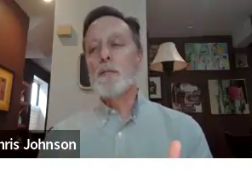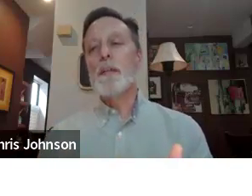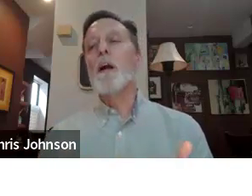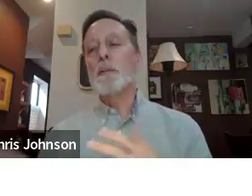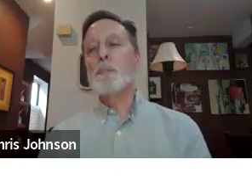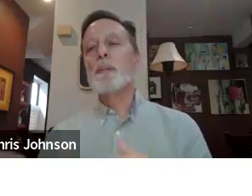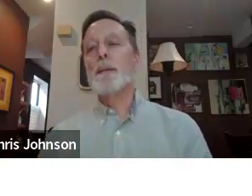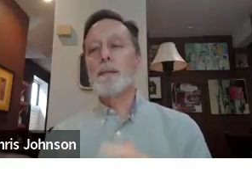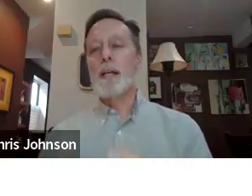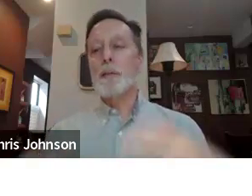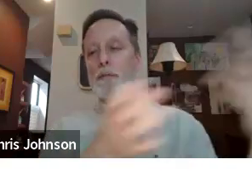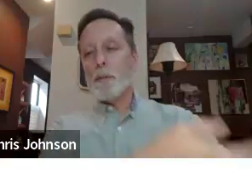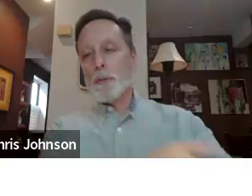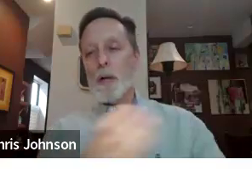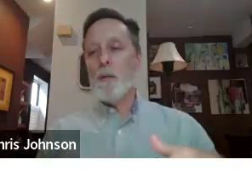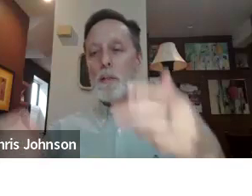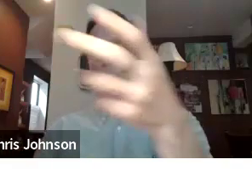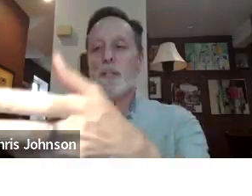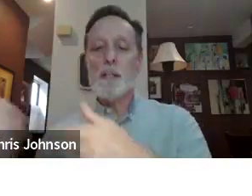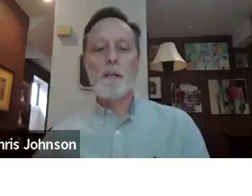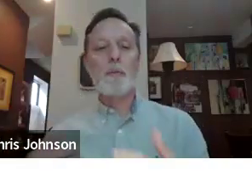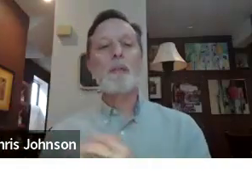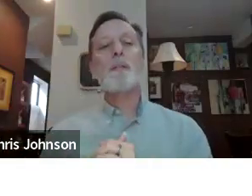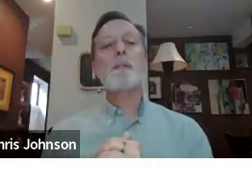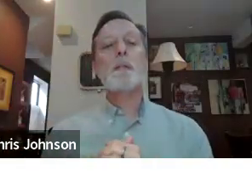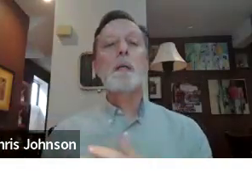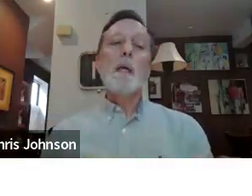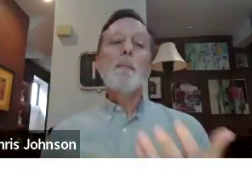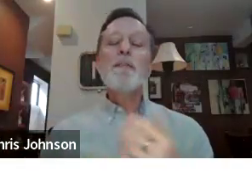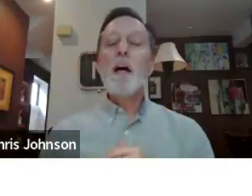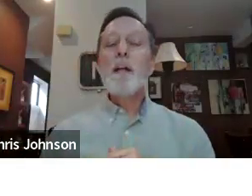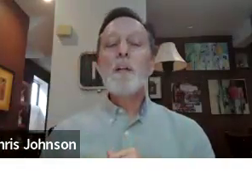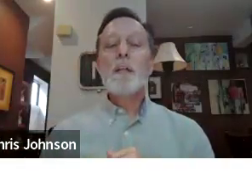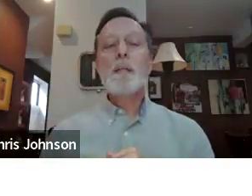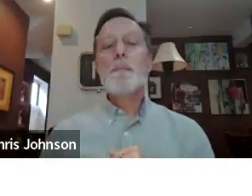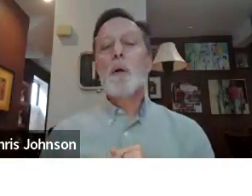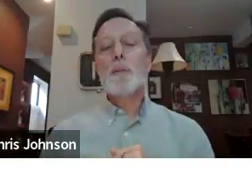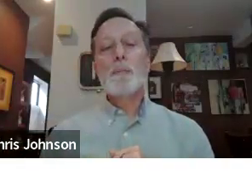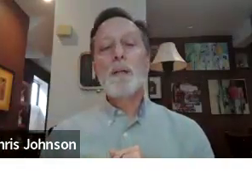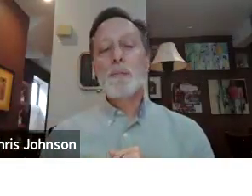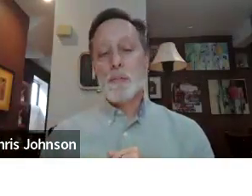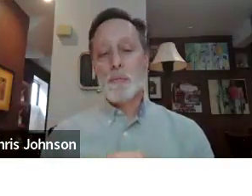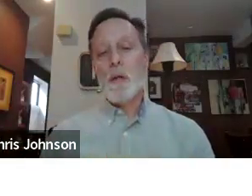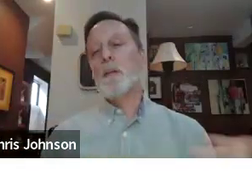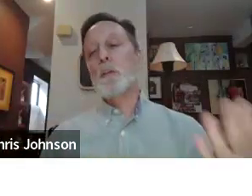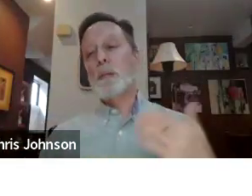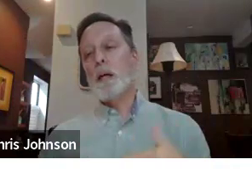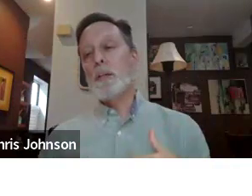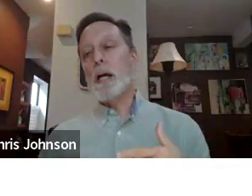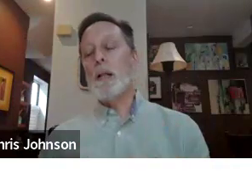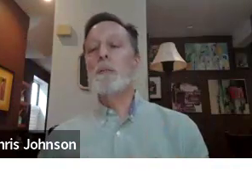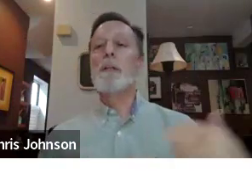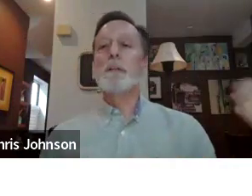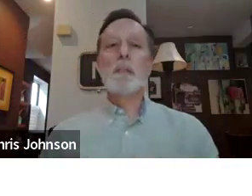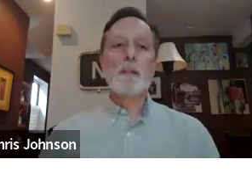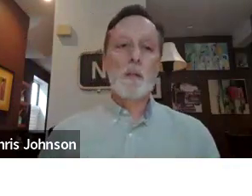needs to be covered there. You're typically not taking your furniture out and using it in other places. But fine art can be in multiple places, right? It could be